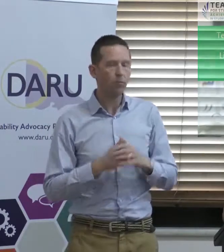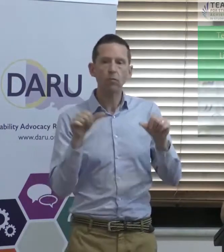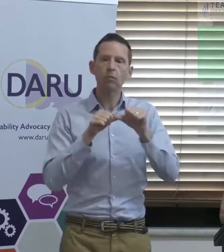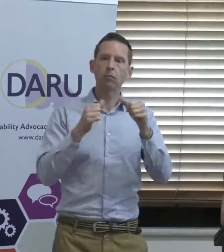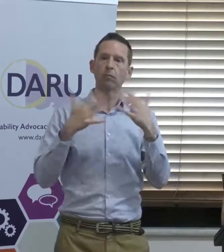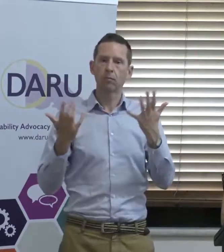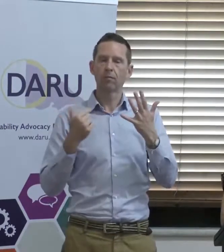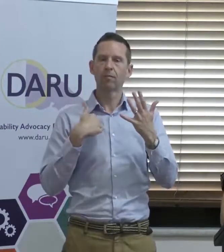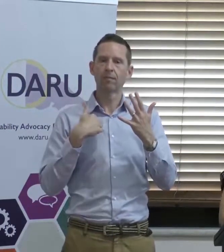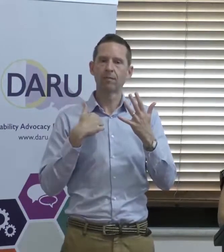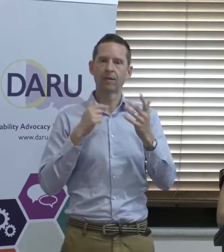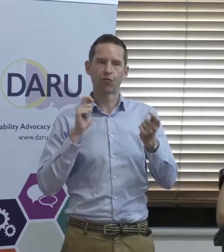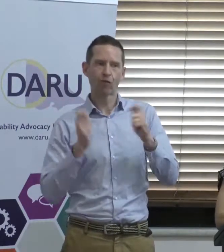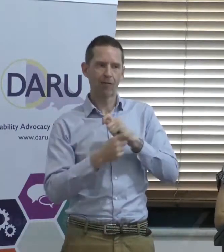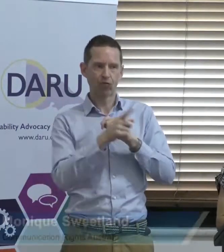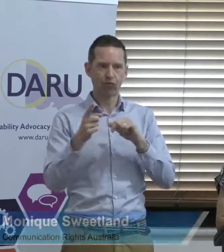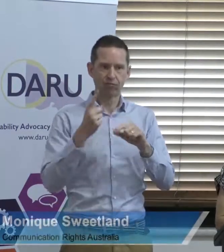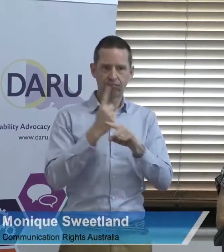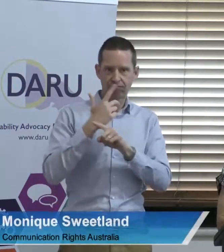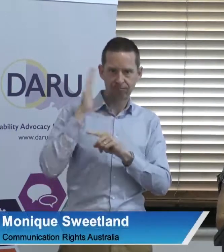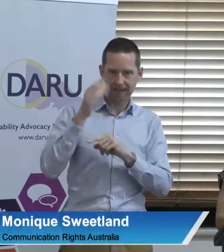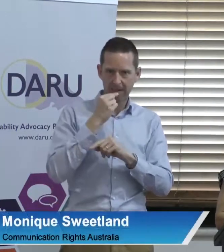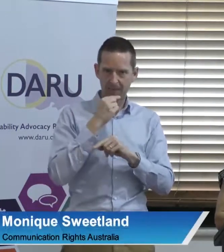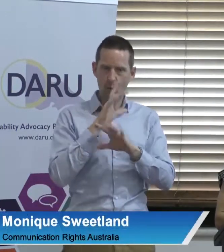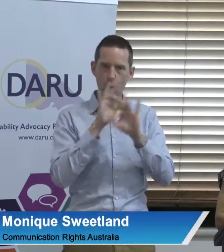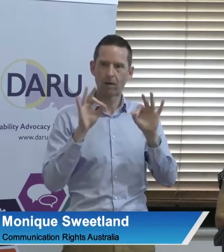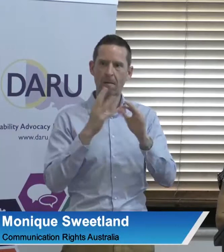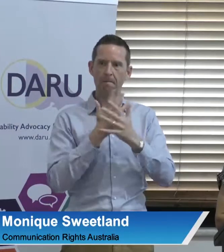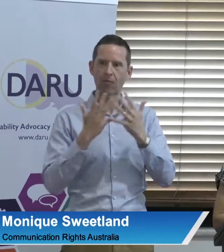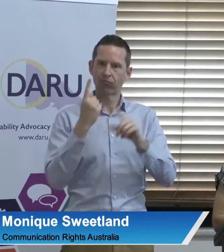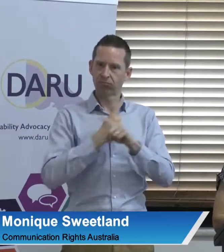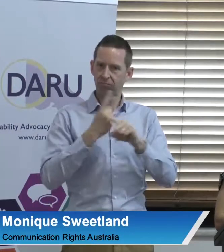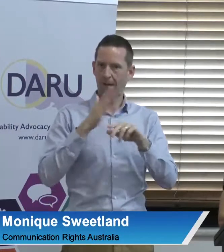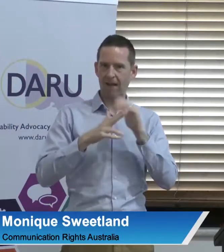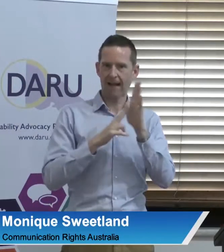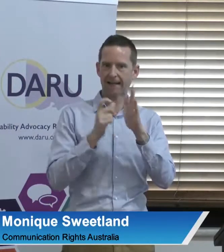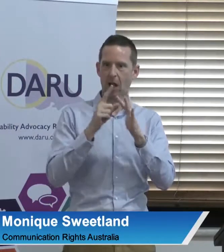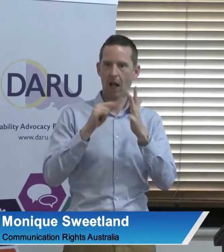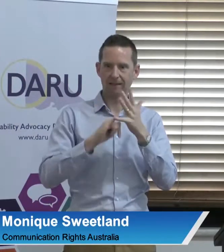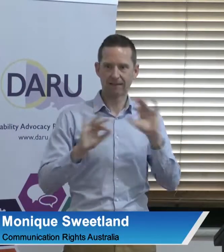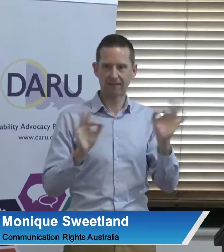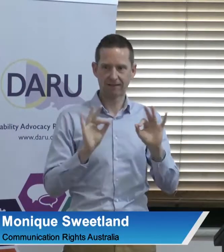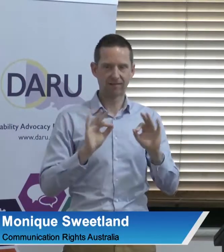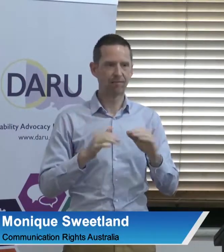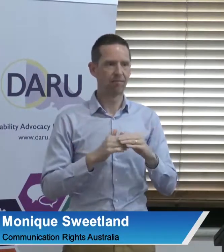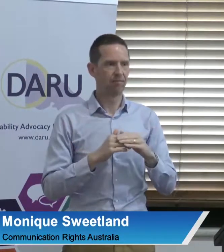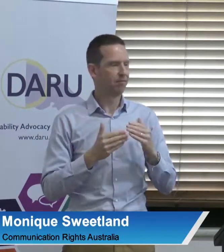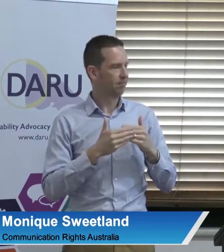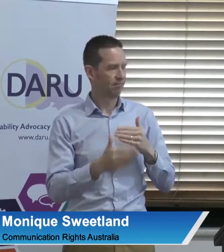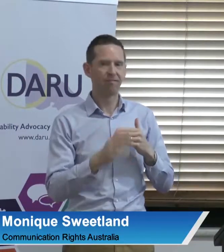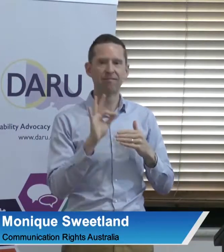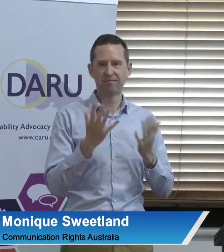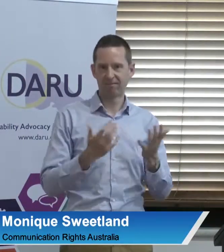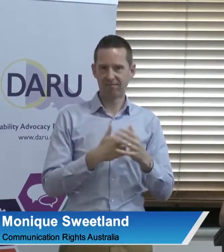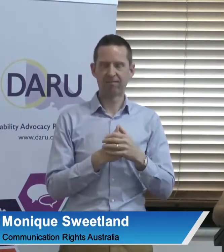I'm changing the tone a little bit. There won't be much discussion of NDIS in the next little while, for better